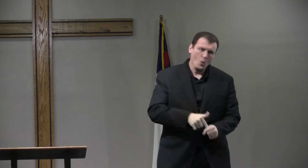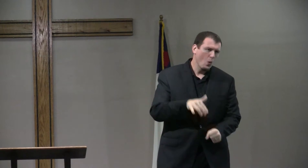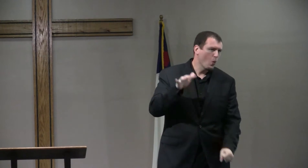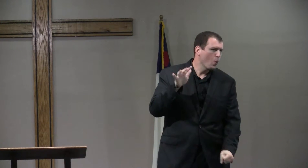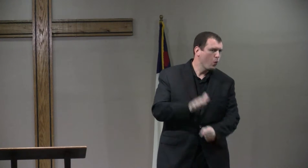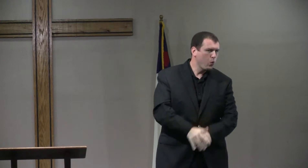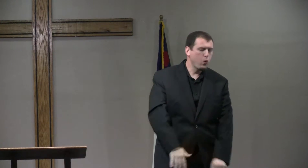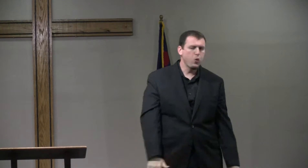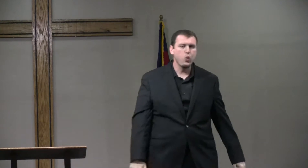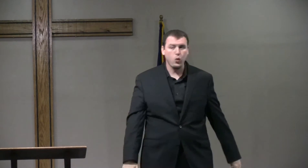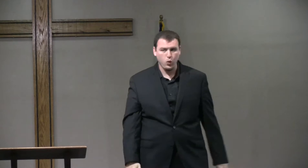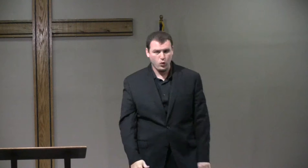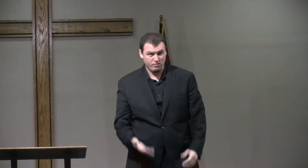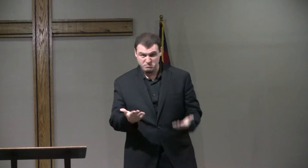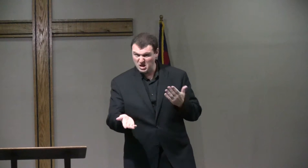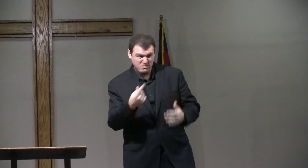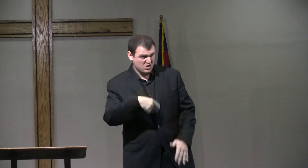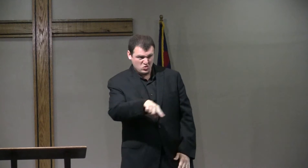hothead. I was